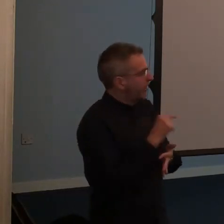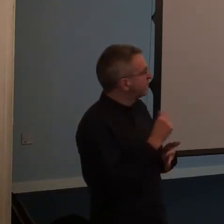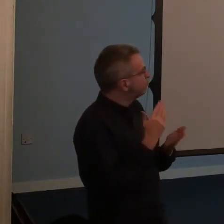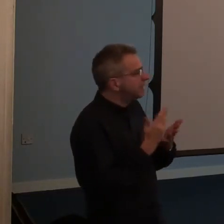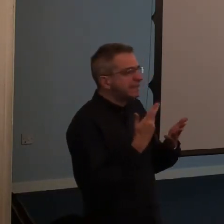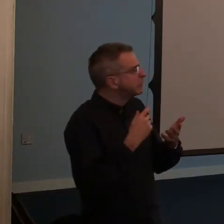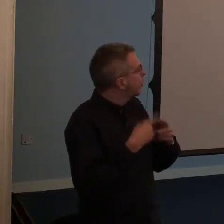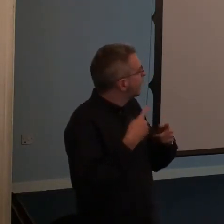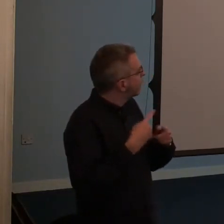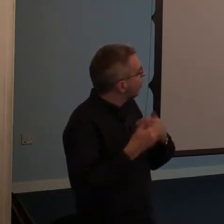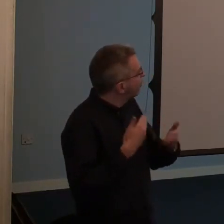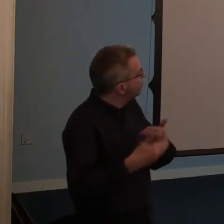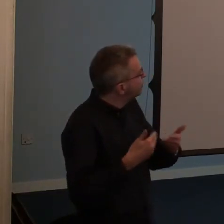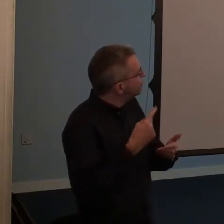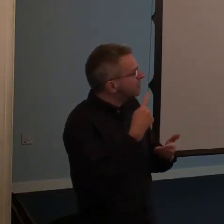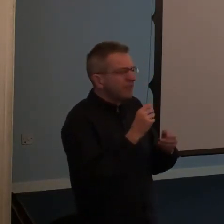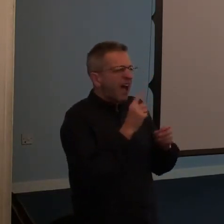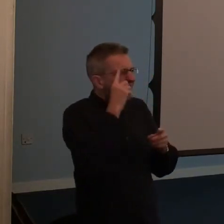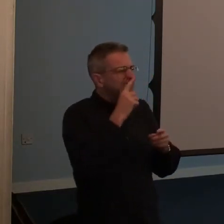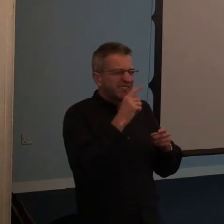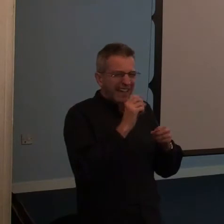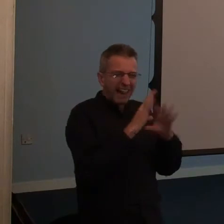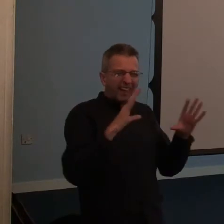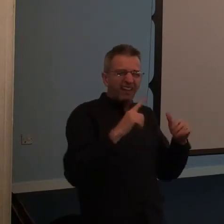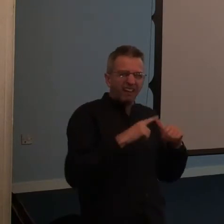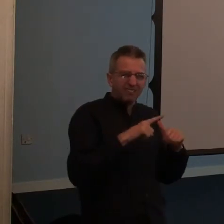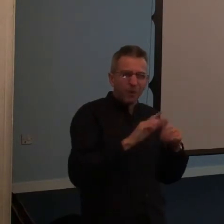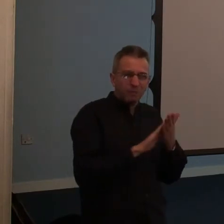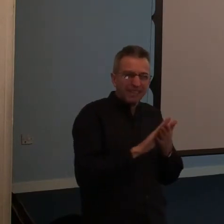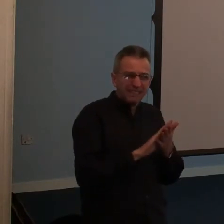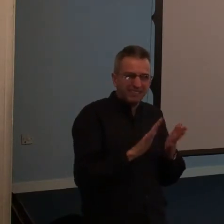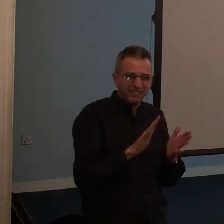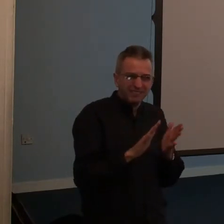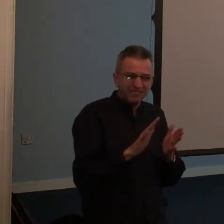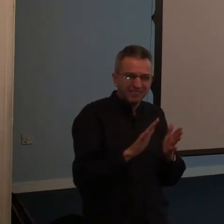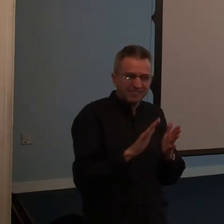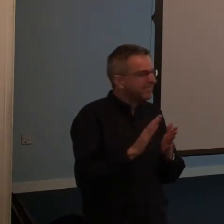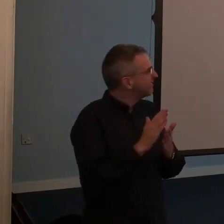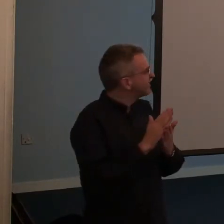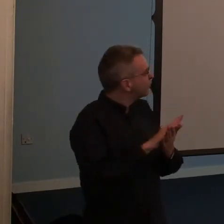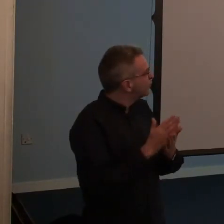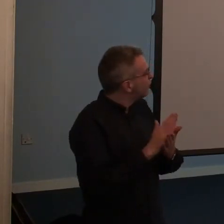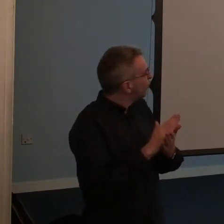This is just some more details around the shifts and how people moved. I think you're clear on what I meant by a positive